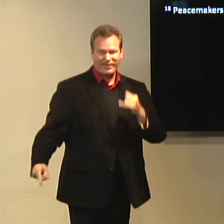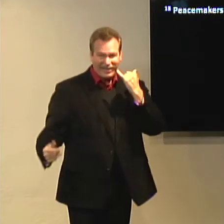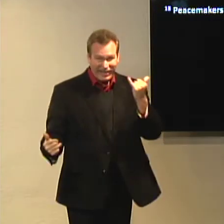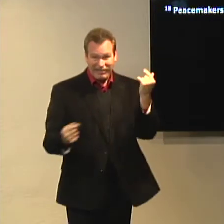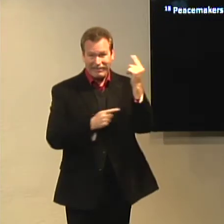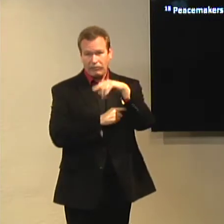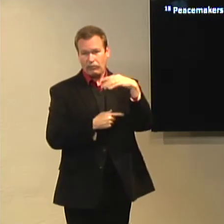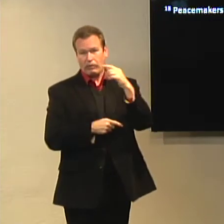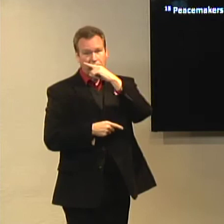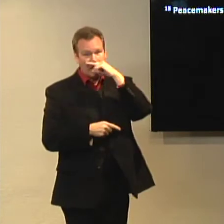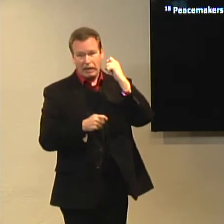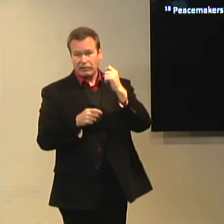person.